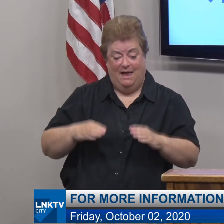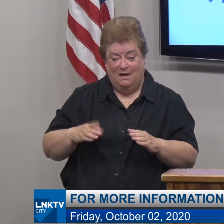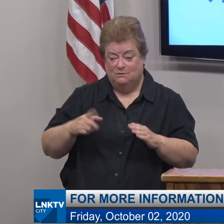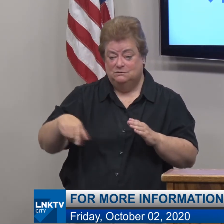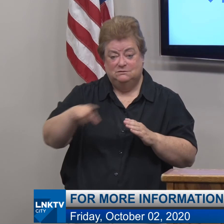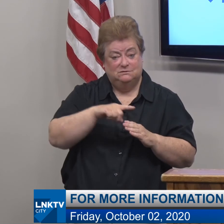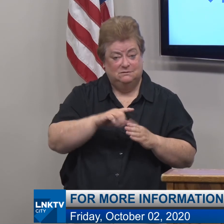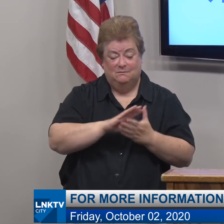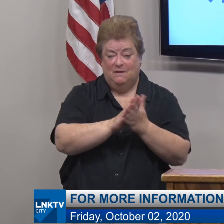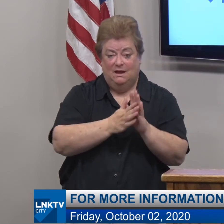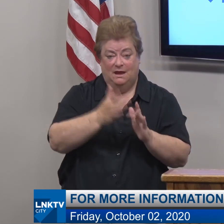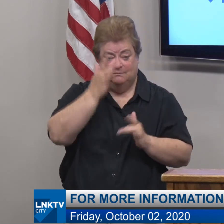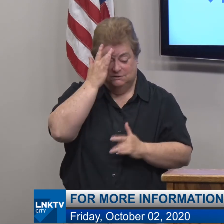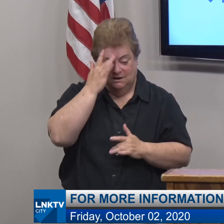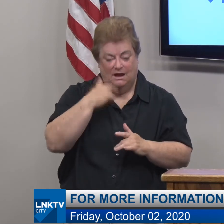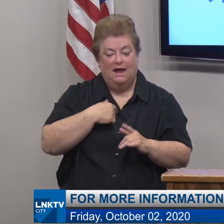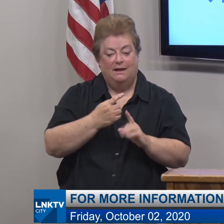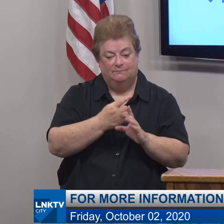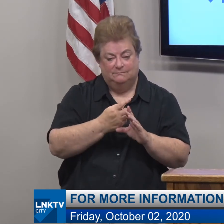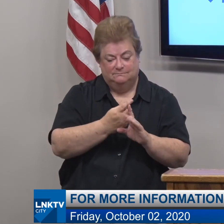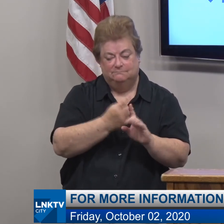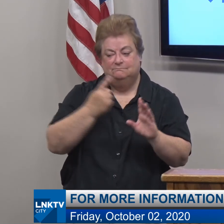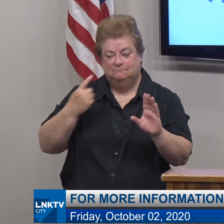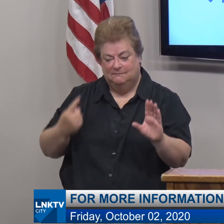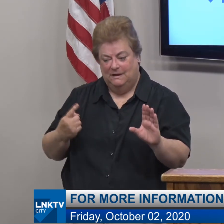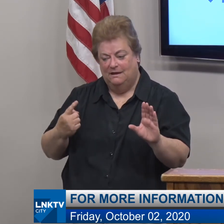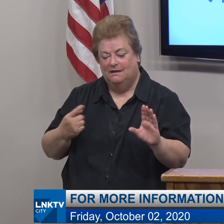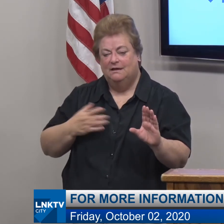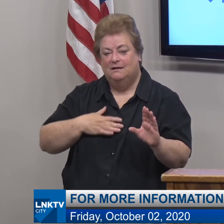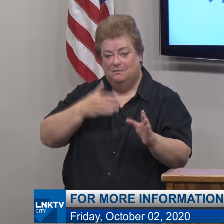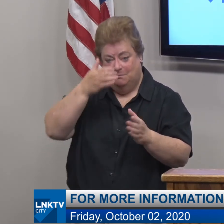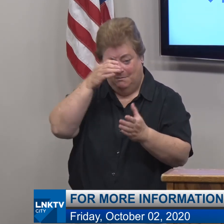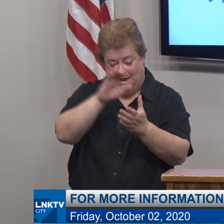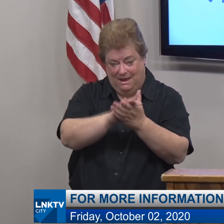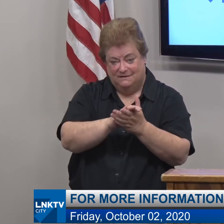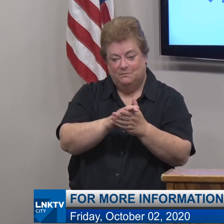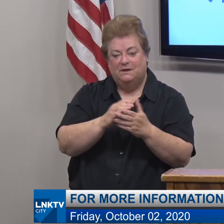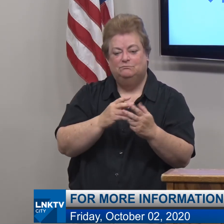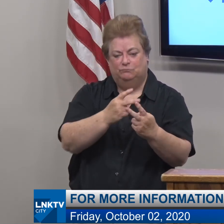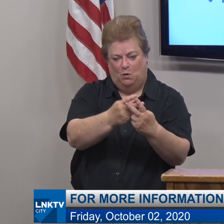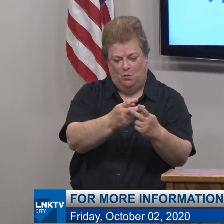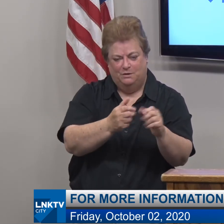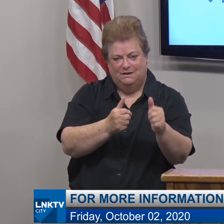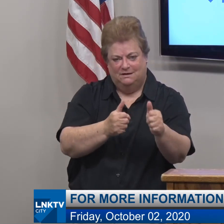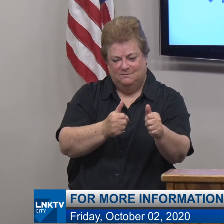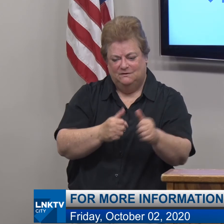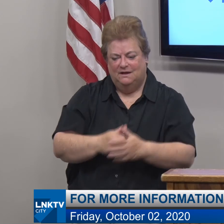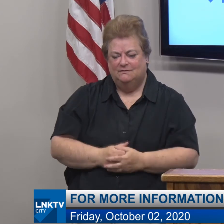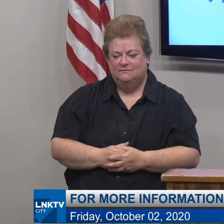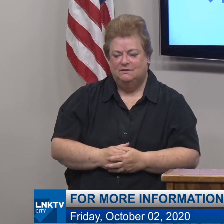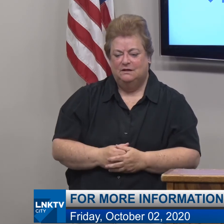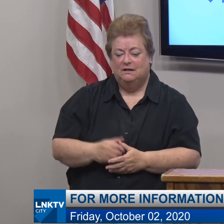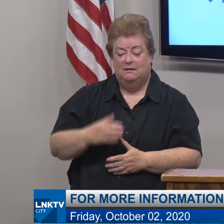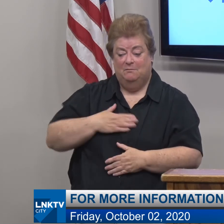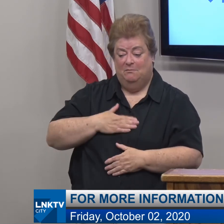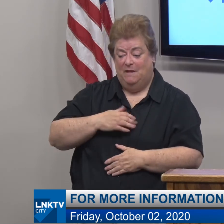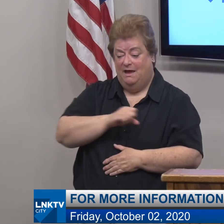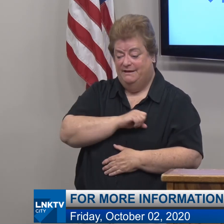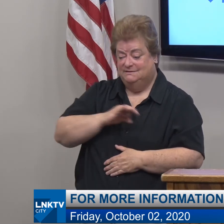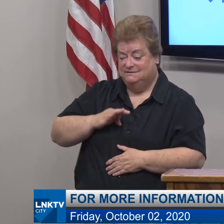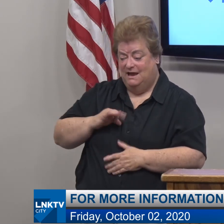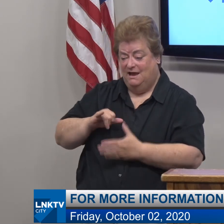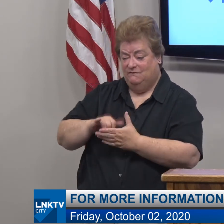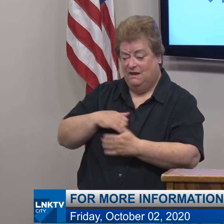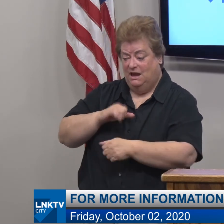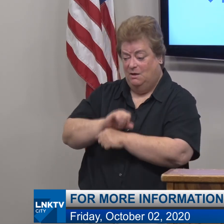sick. I isolated, and my husband quarantined. None of the staff that I have been around at the